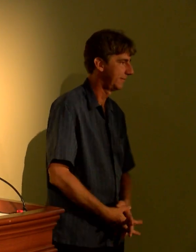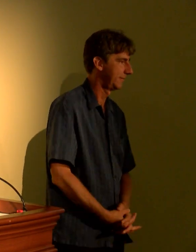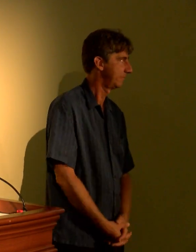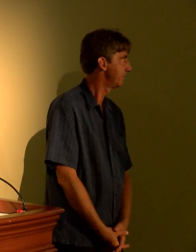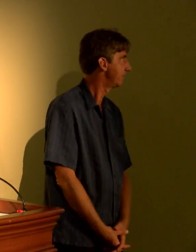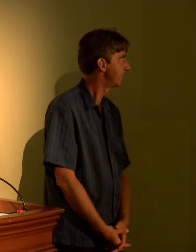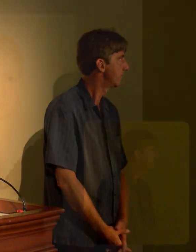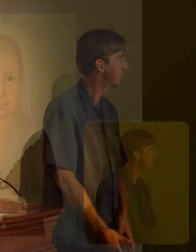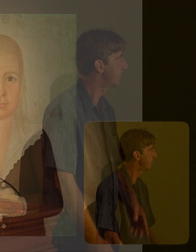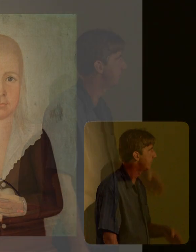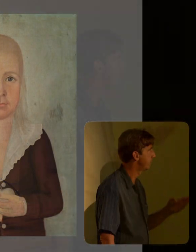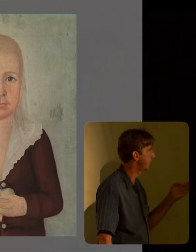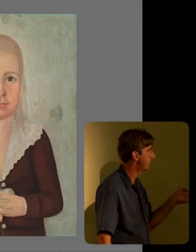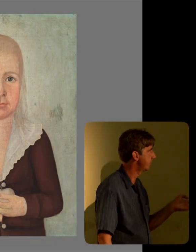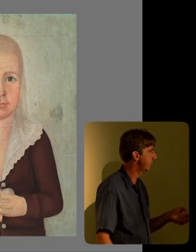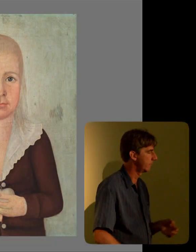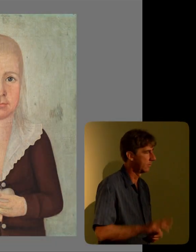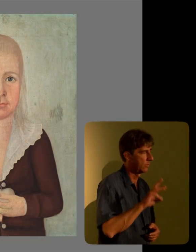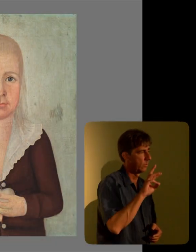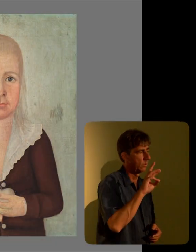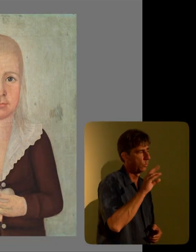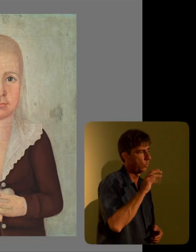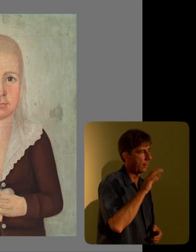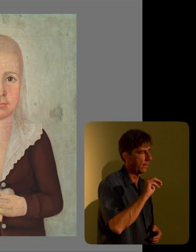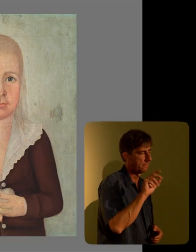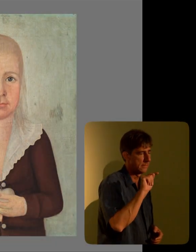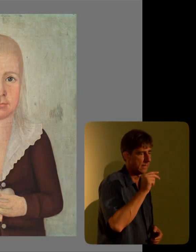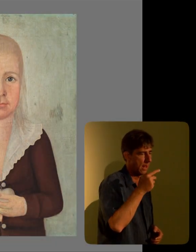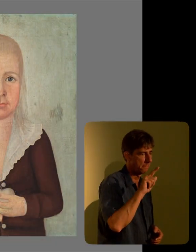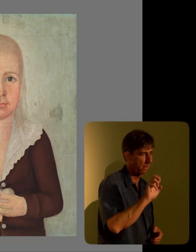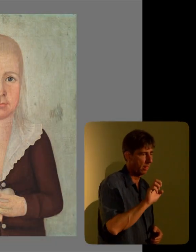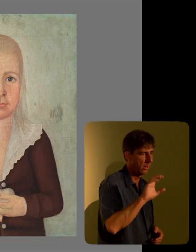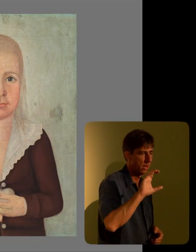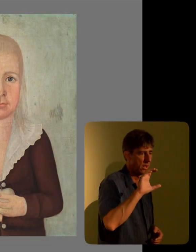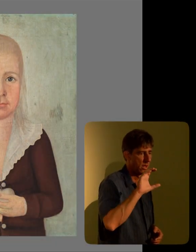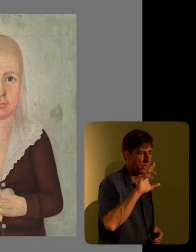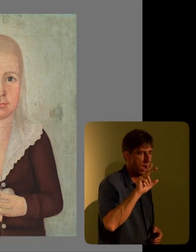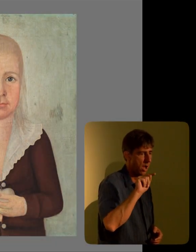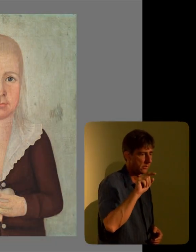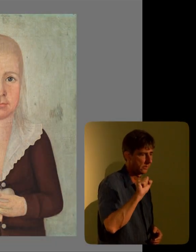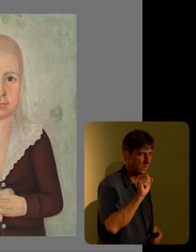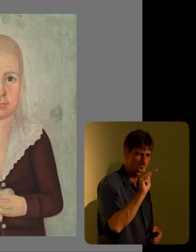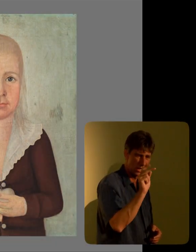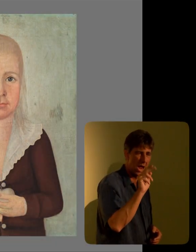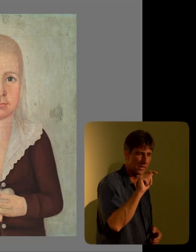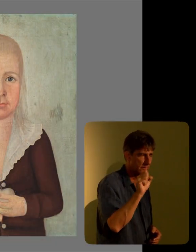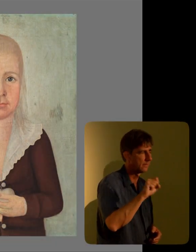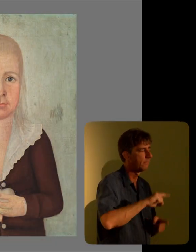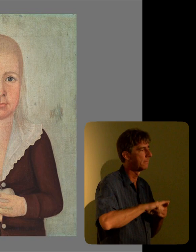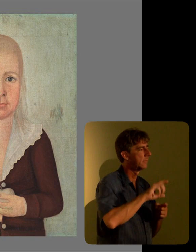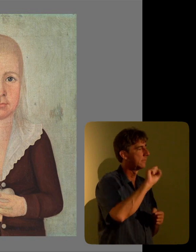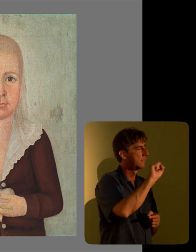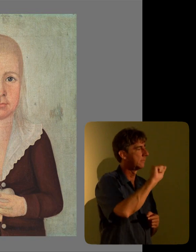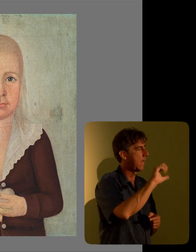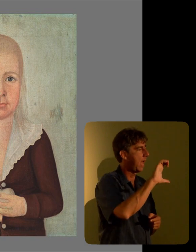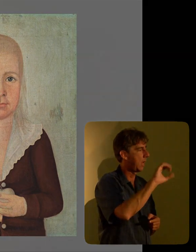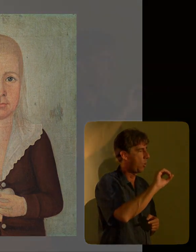William Temple Cutts from the Sacco Museum, done at about the same time. Looks like he's holding an apple.